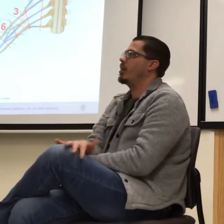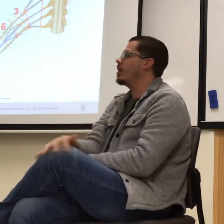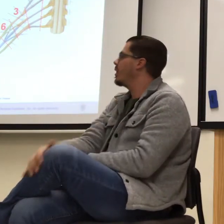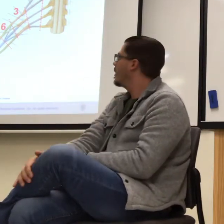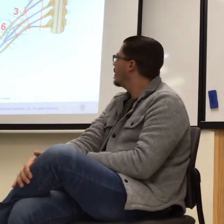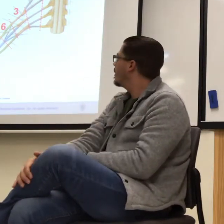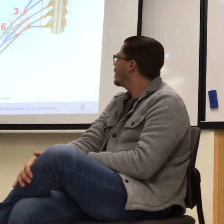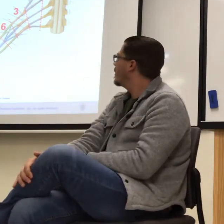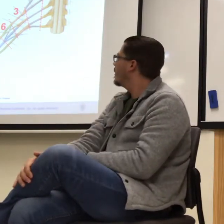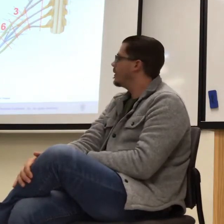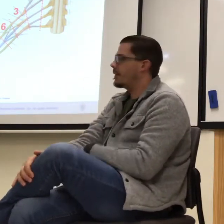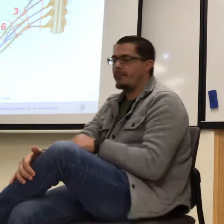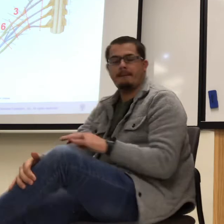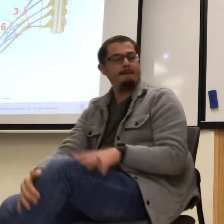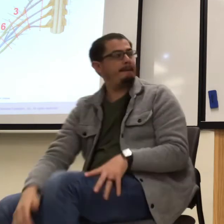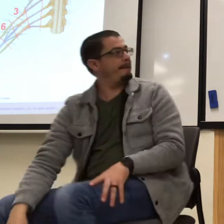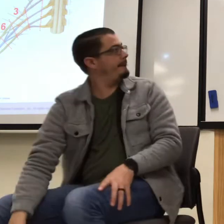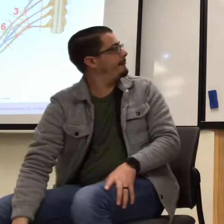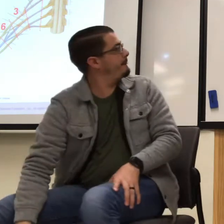I'm gonna try to make it be like this.